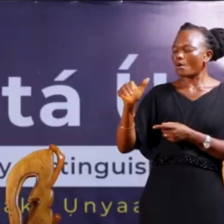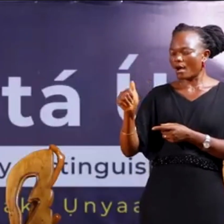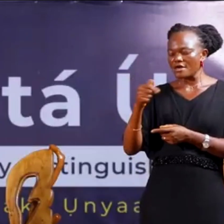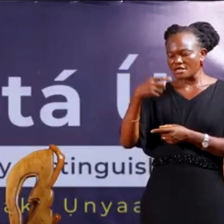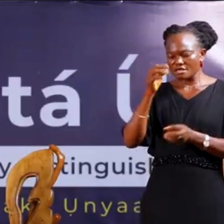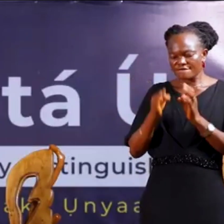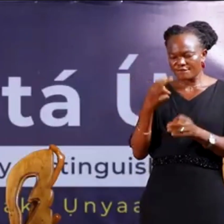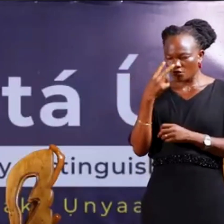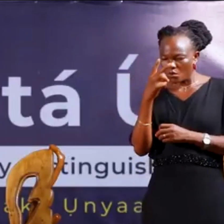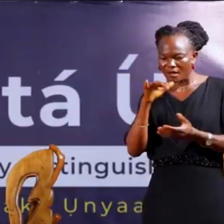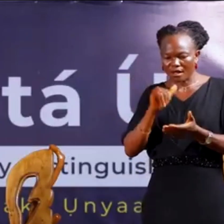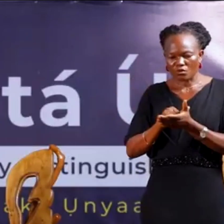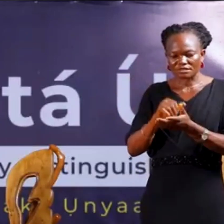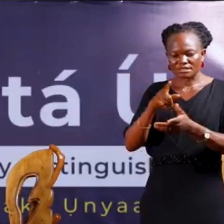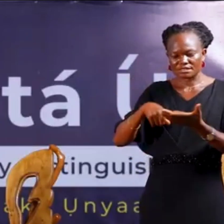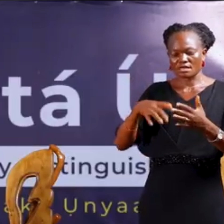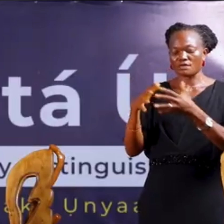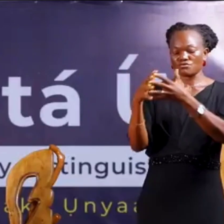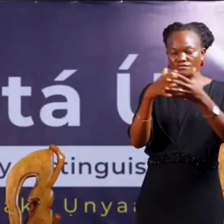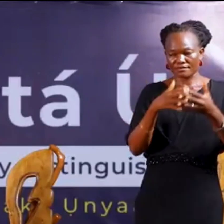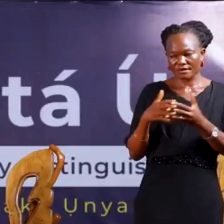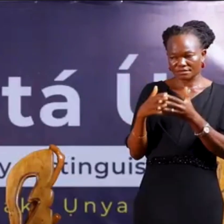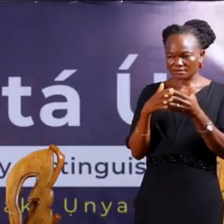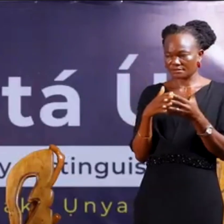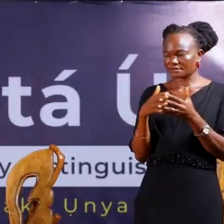today the United States,